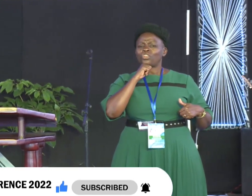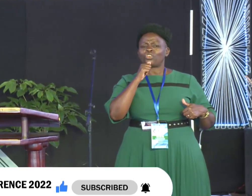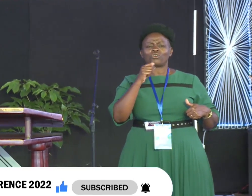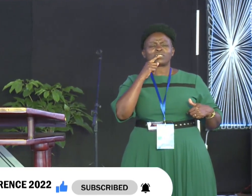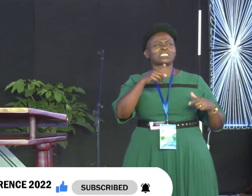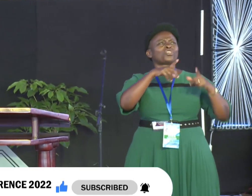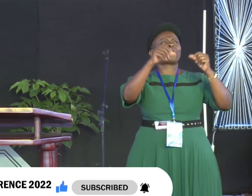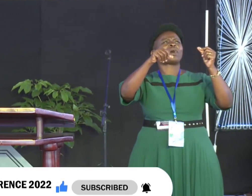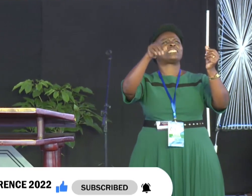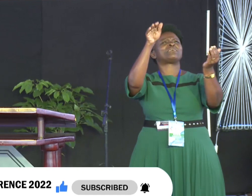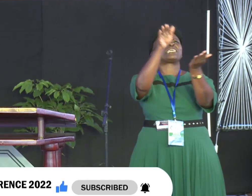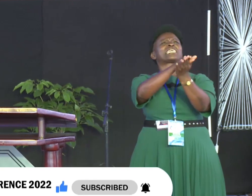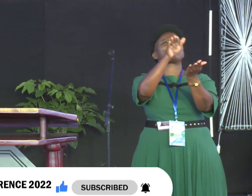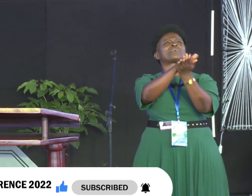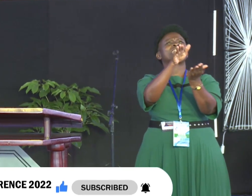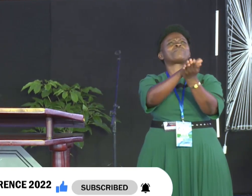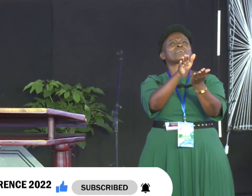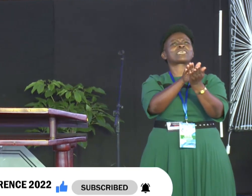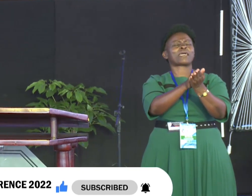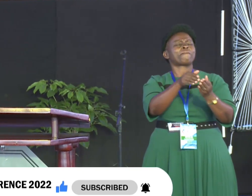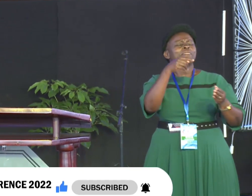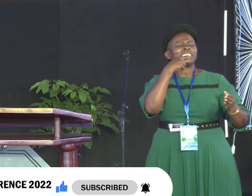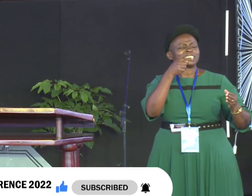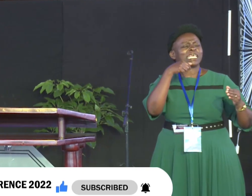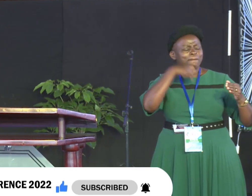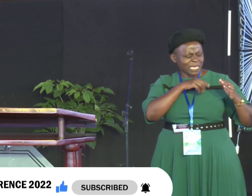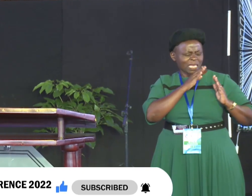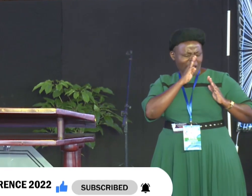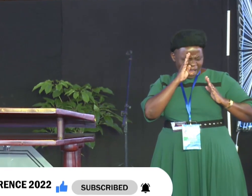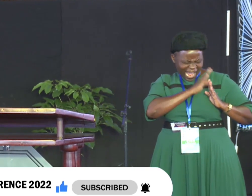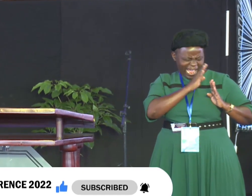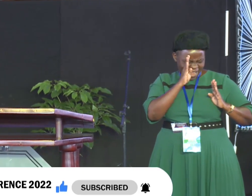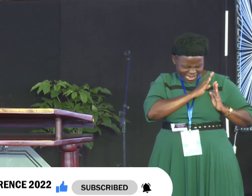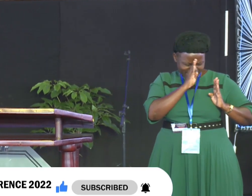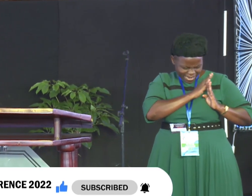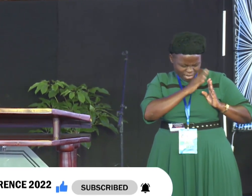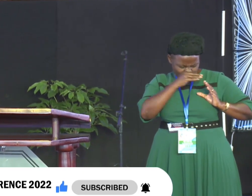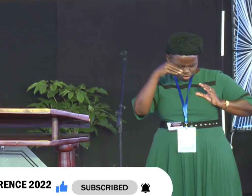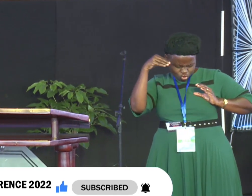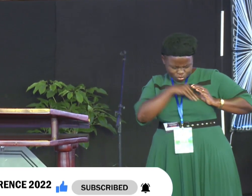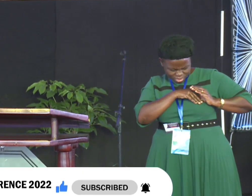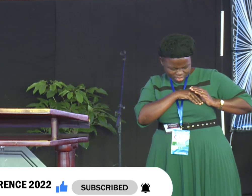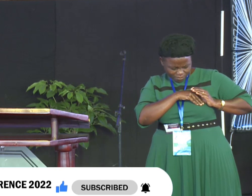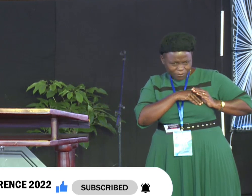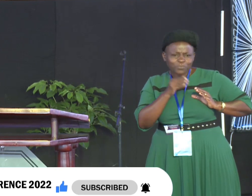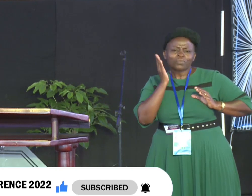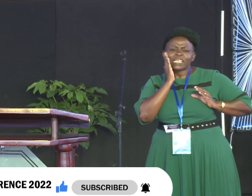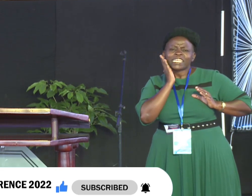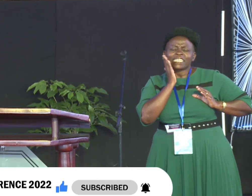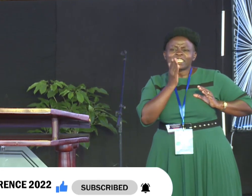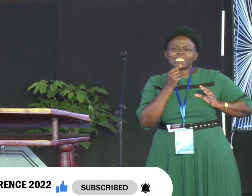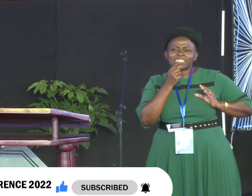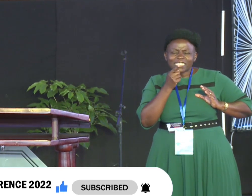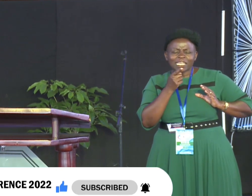has not said, your word I've kept, that I've hidden it. Chigambo muzungu chigala che chimunebo chikebera